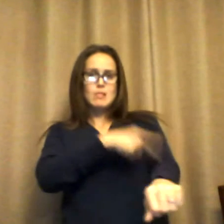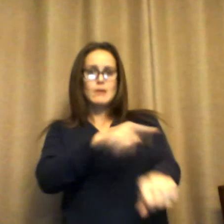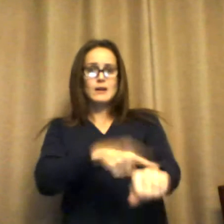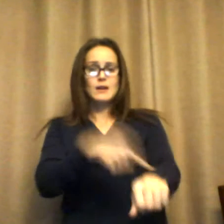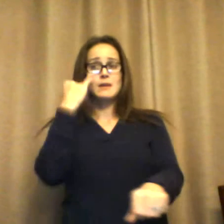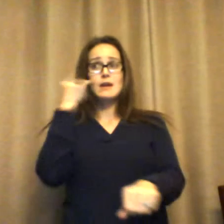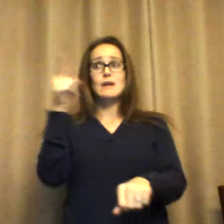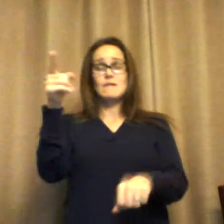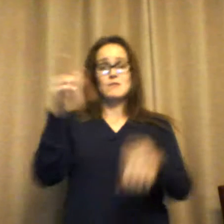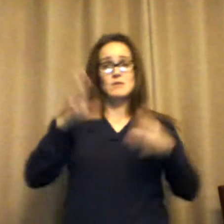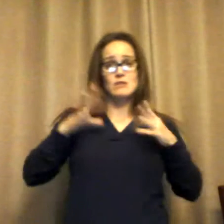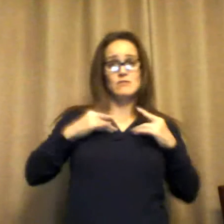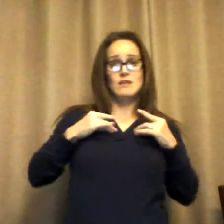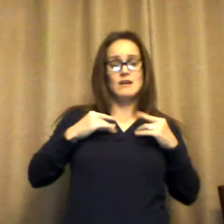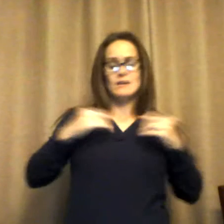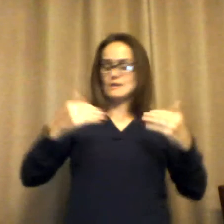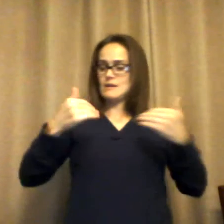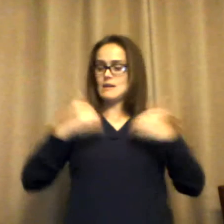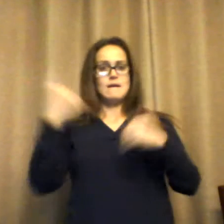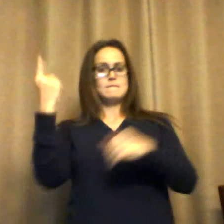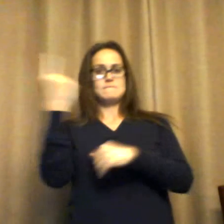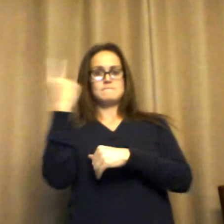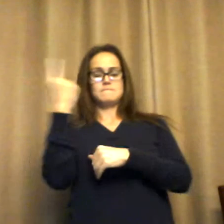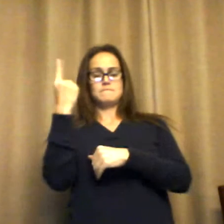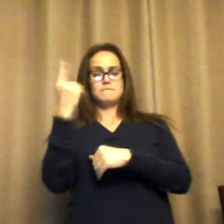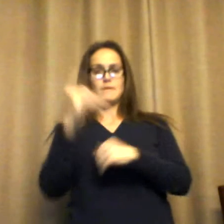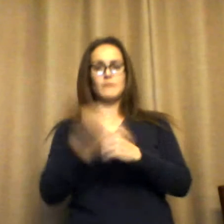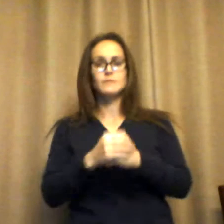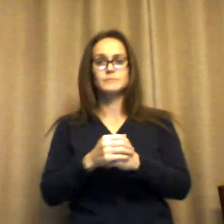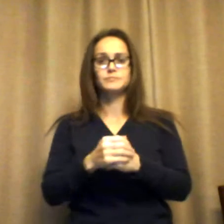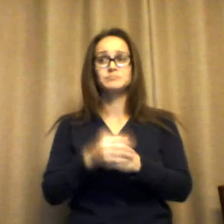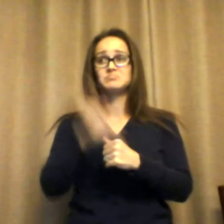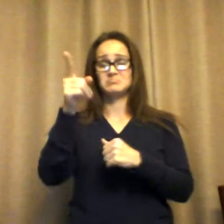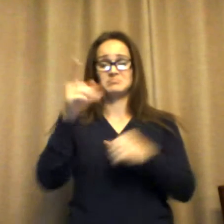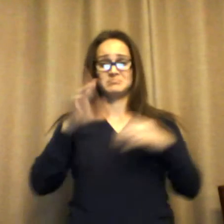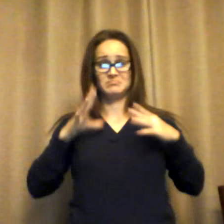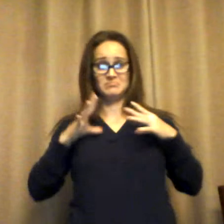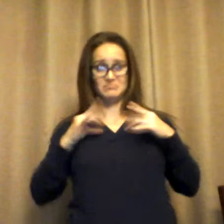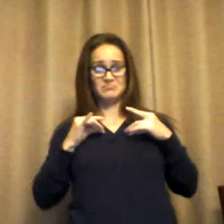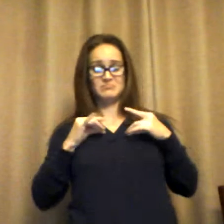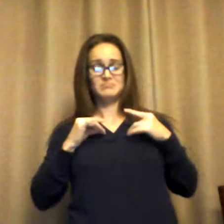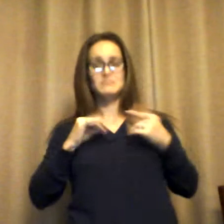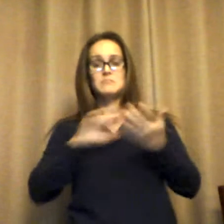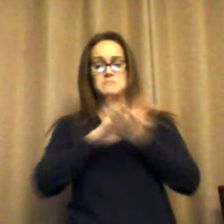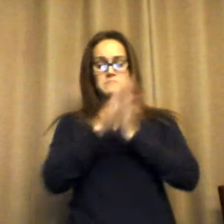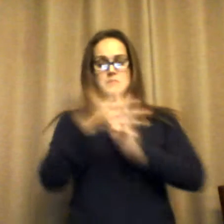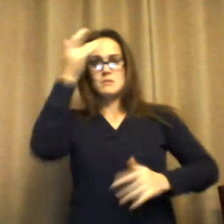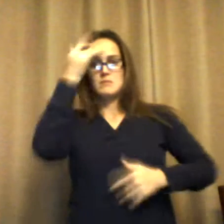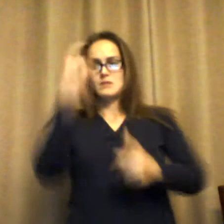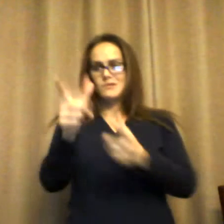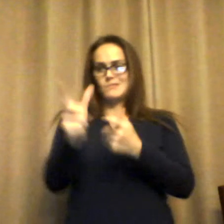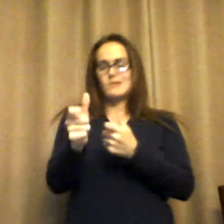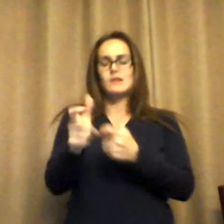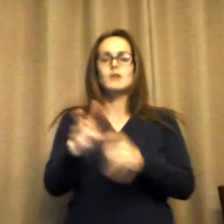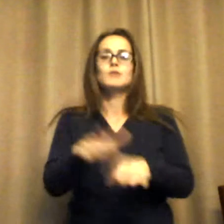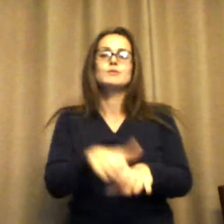who contracts HIV may become sick quickly or can live symptom-free for years. HIV and AIDS